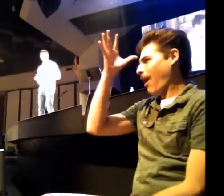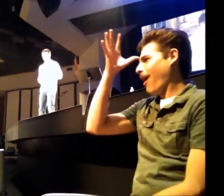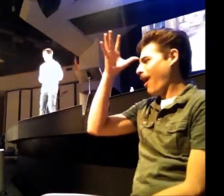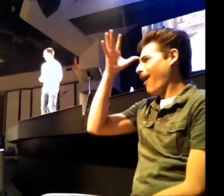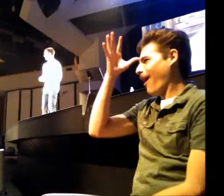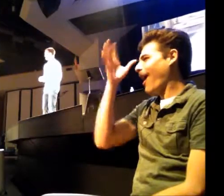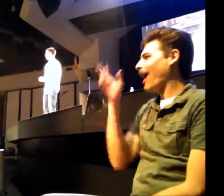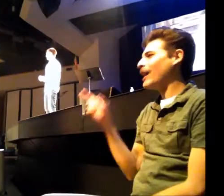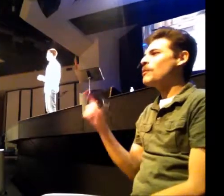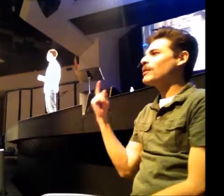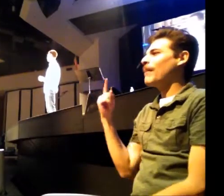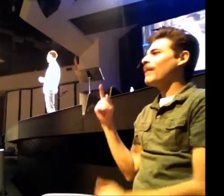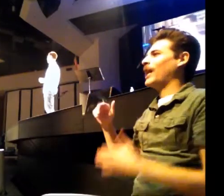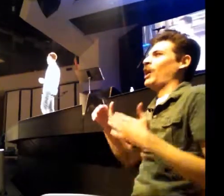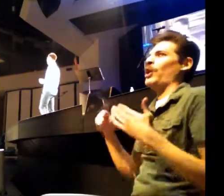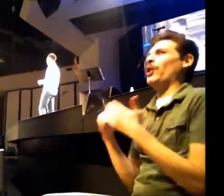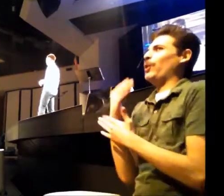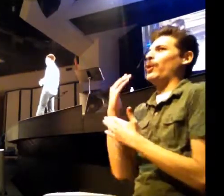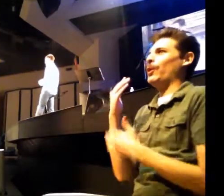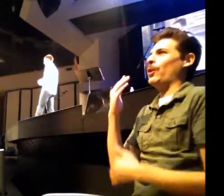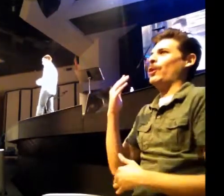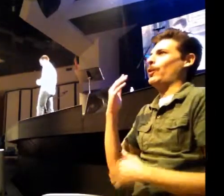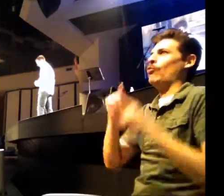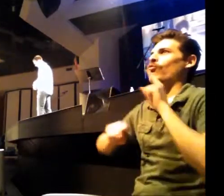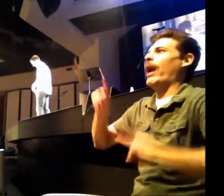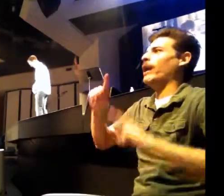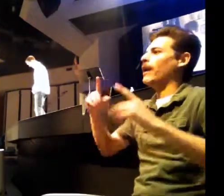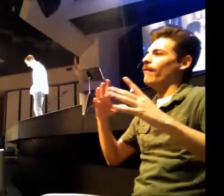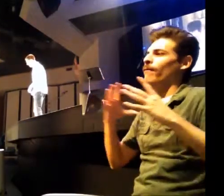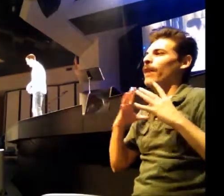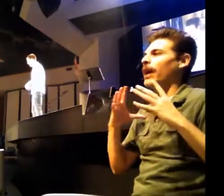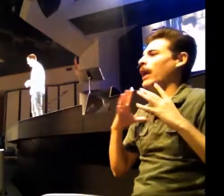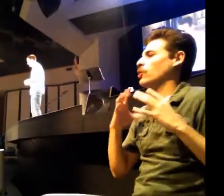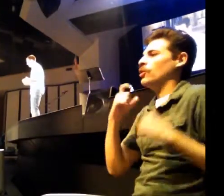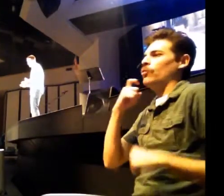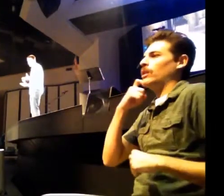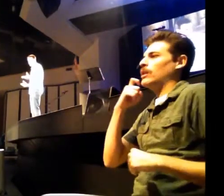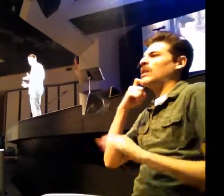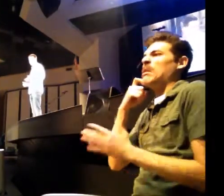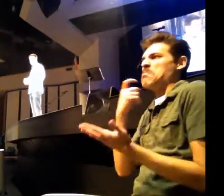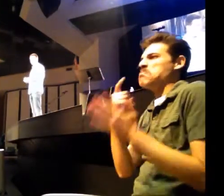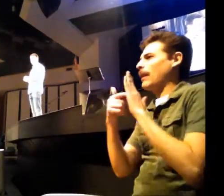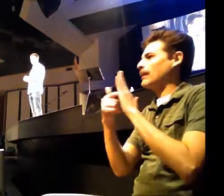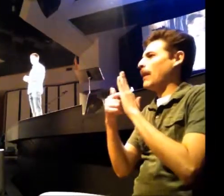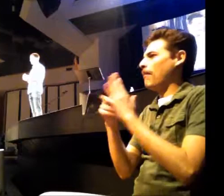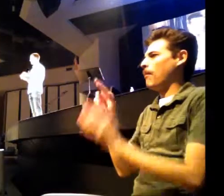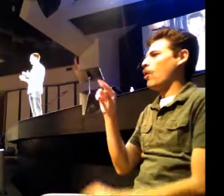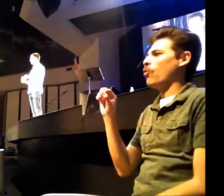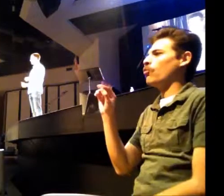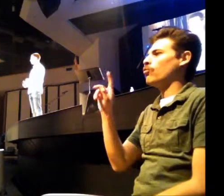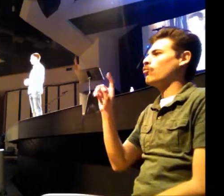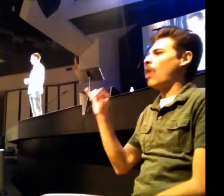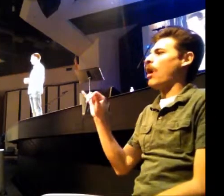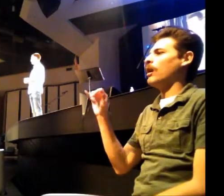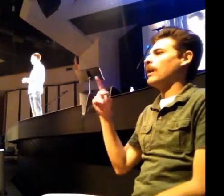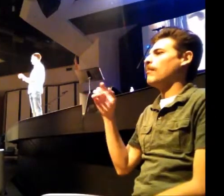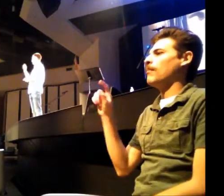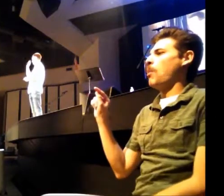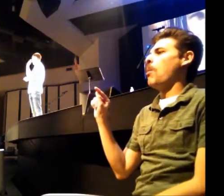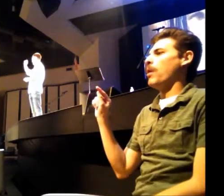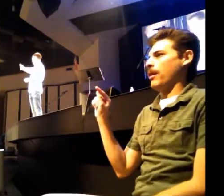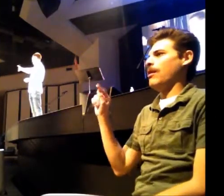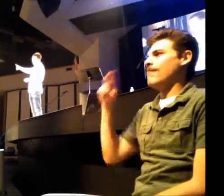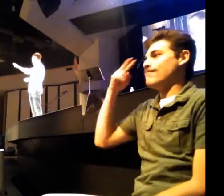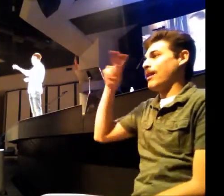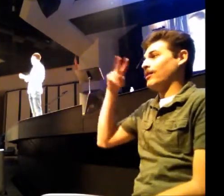something new, something adventurous or crazy, like a recent vacation he went on. He was in Rocky Point, Mexico, standing out looking out at the ocean, and he sees a